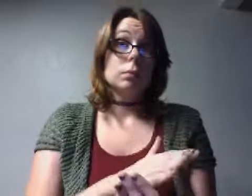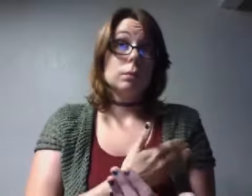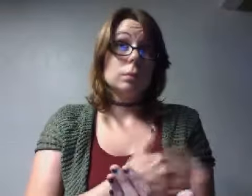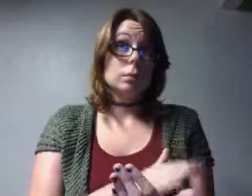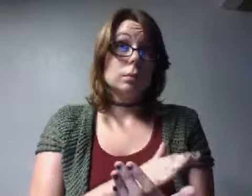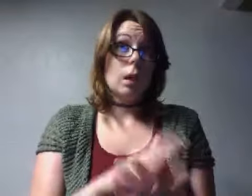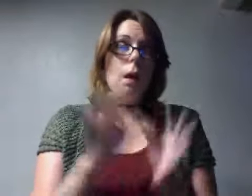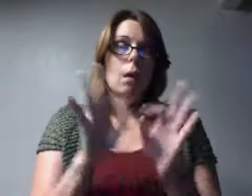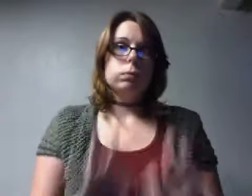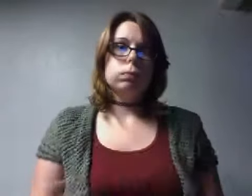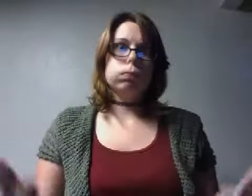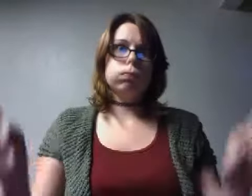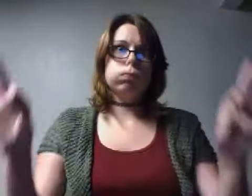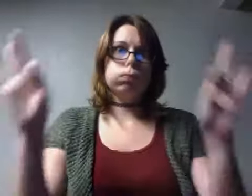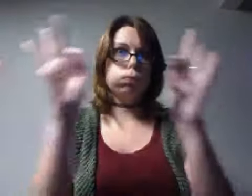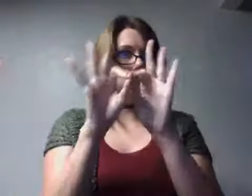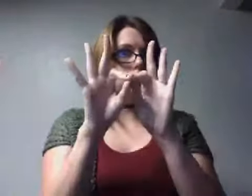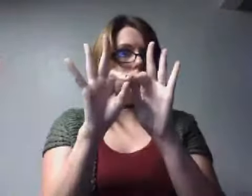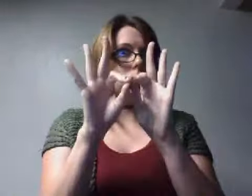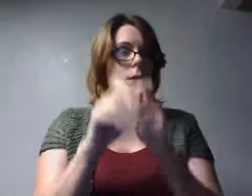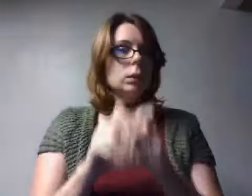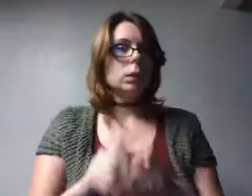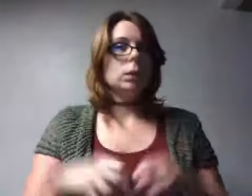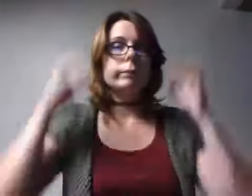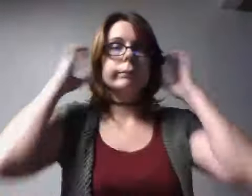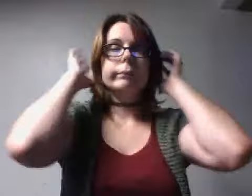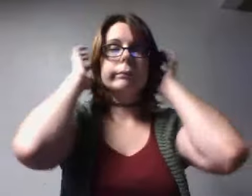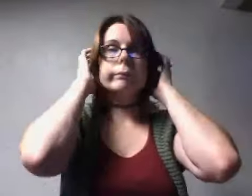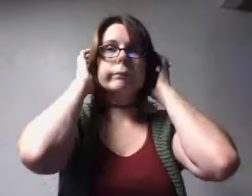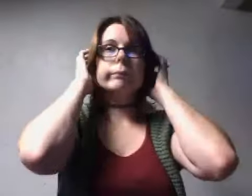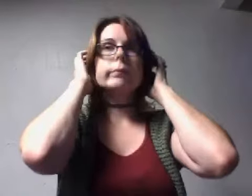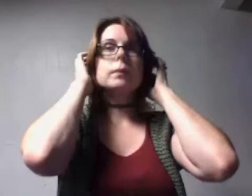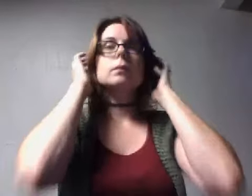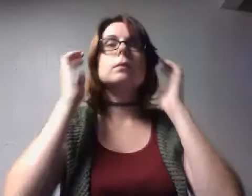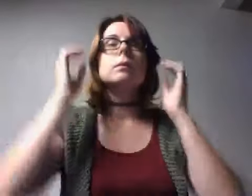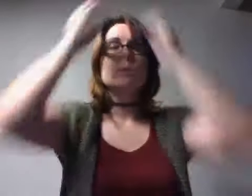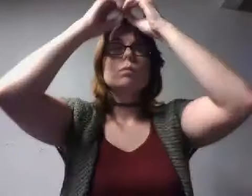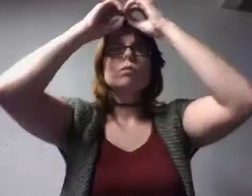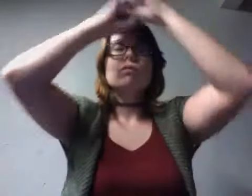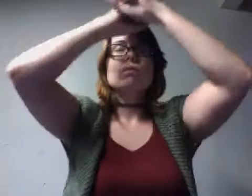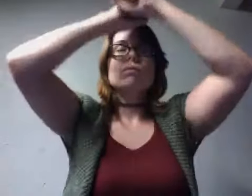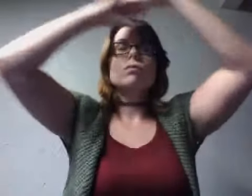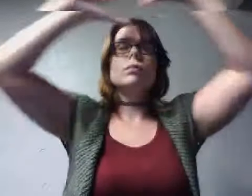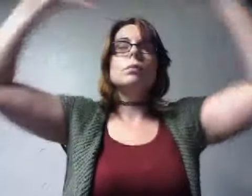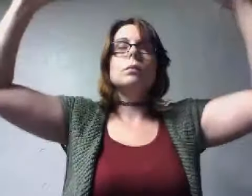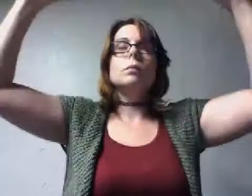creative process. Often I listen to music and an image pops in my head, and that